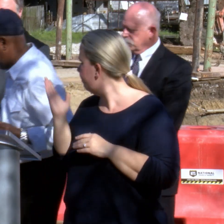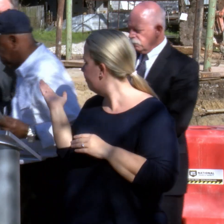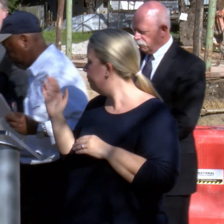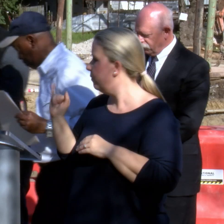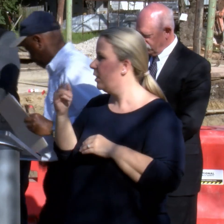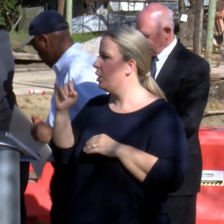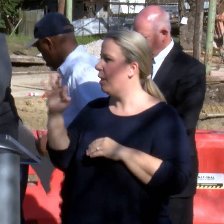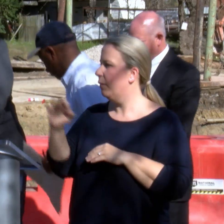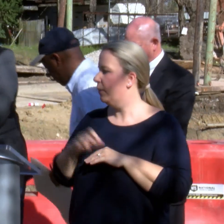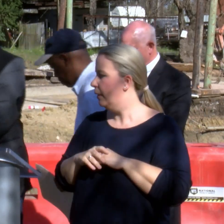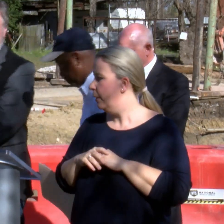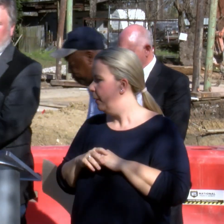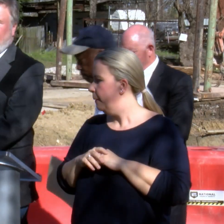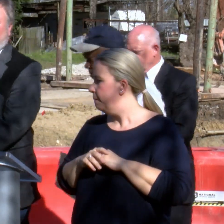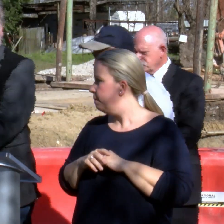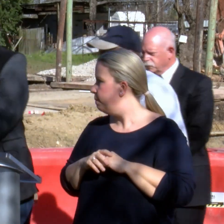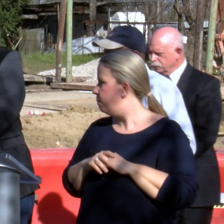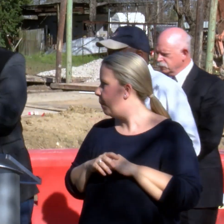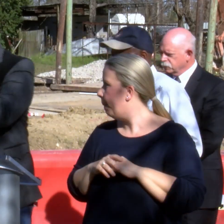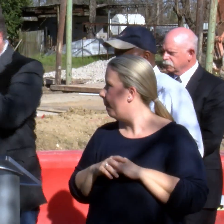Weatherford.